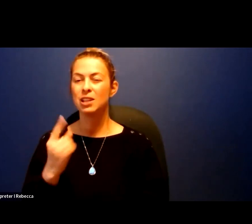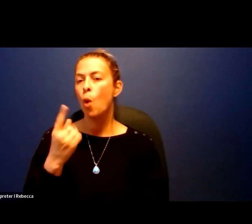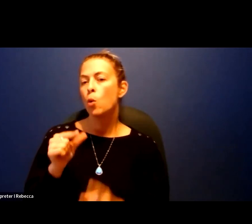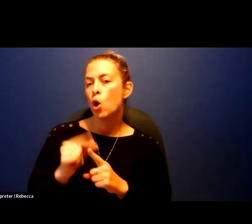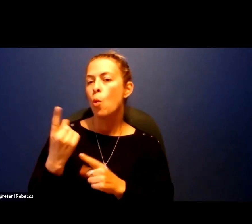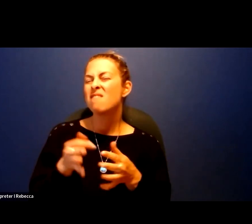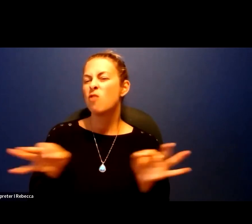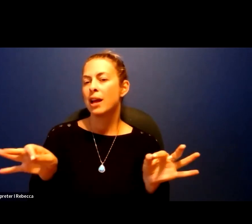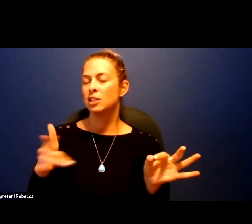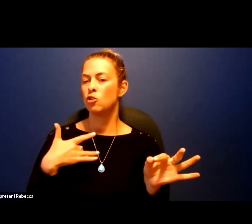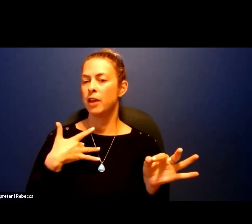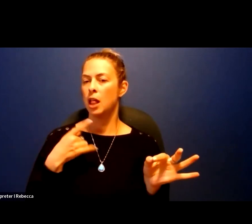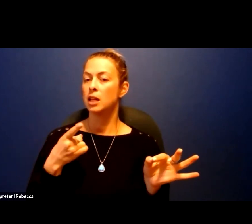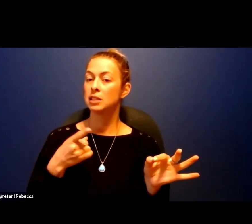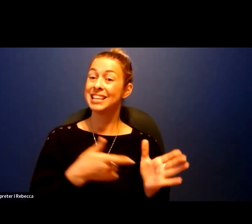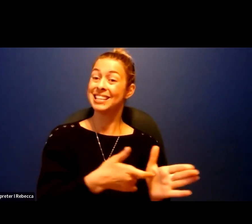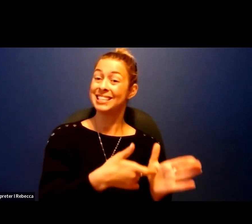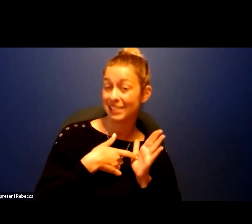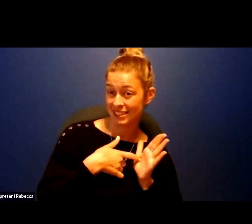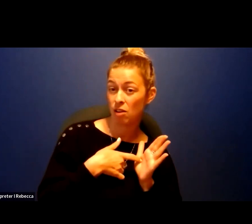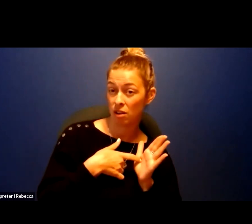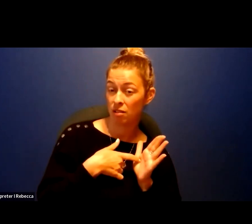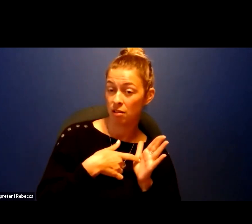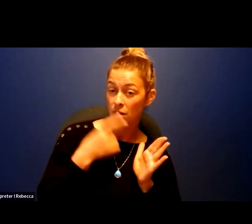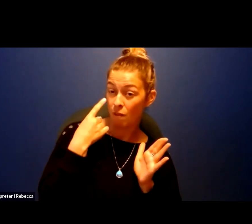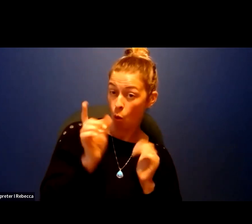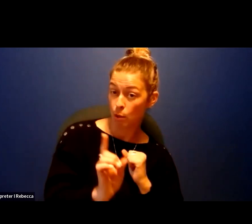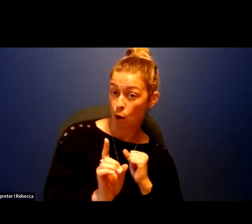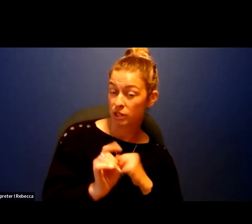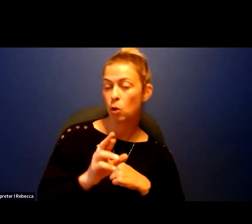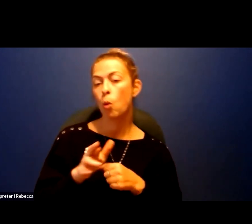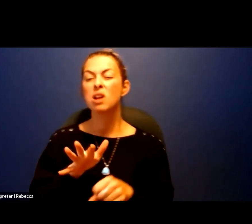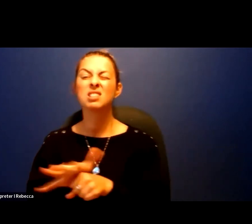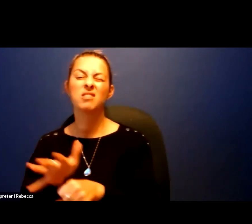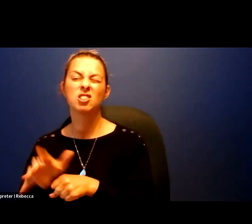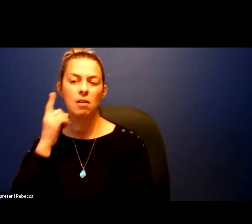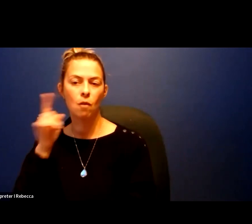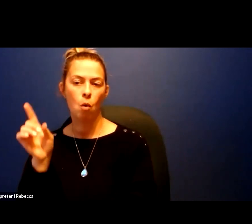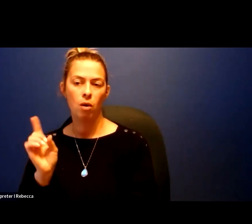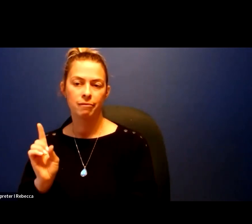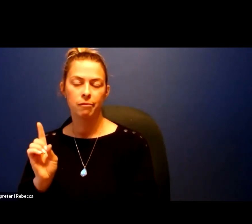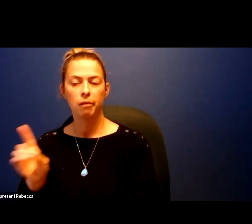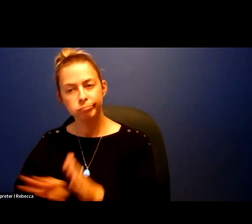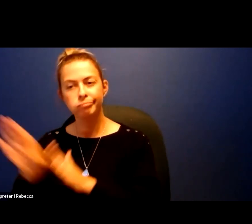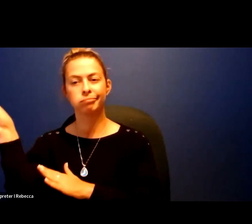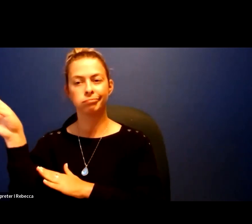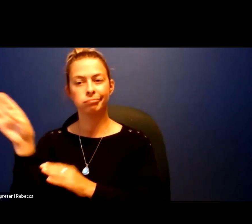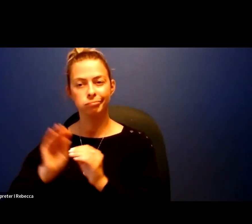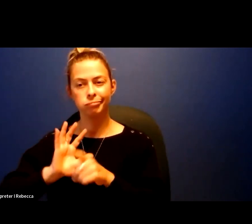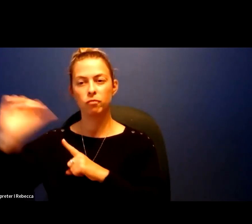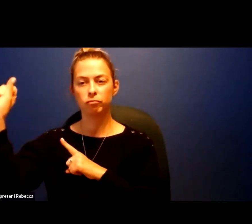of something that is either necessary, you think is either necessary or sufficient for a vibrant democracy?